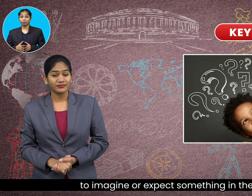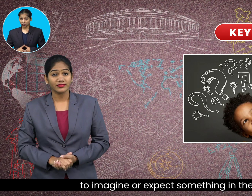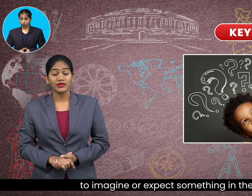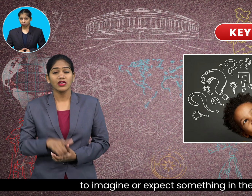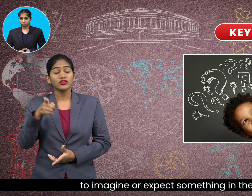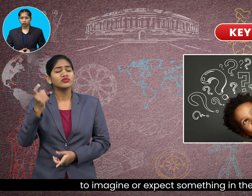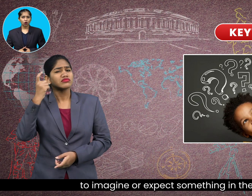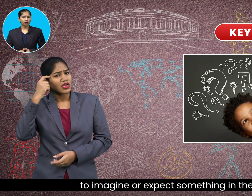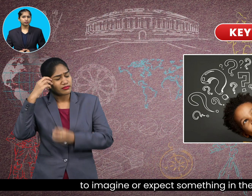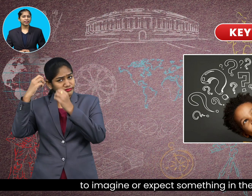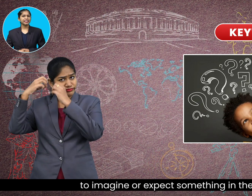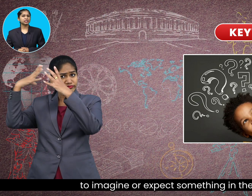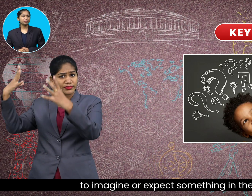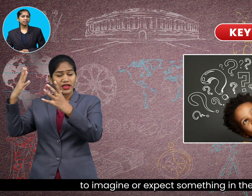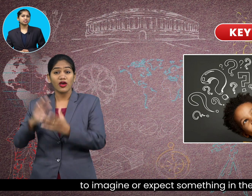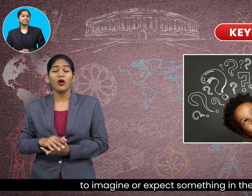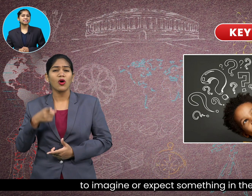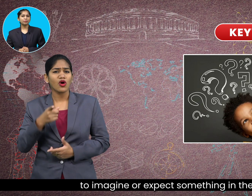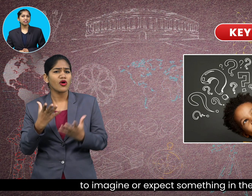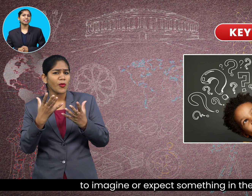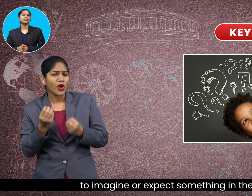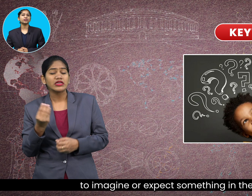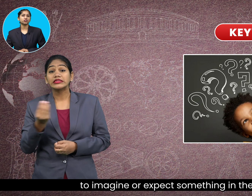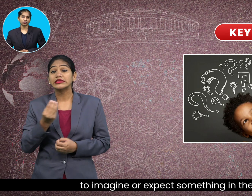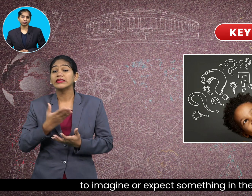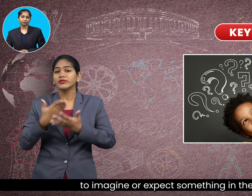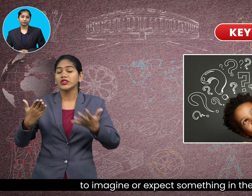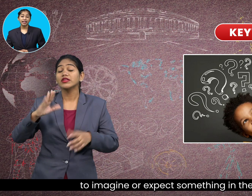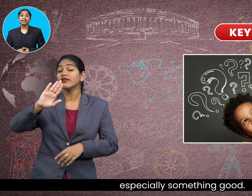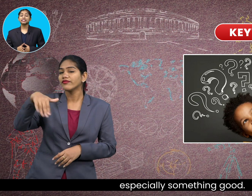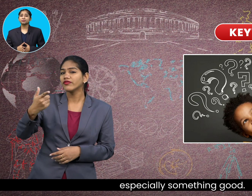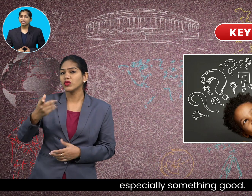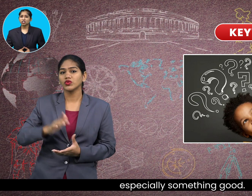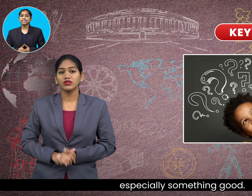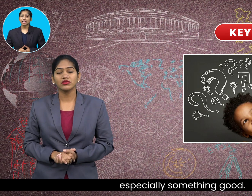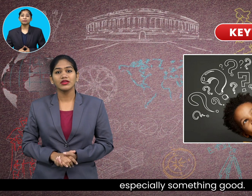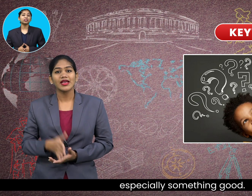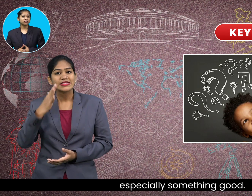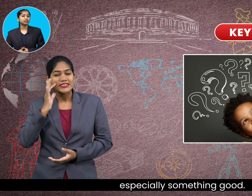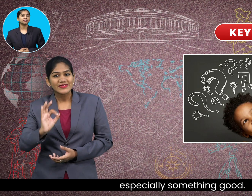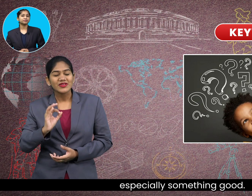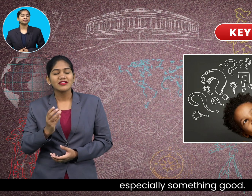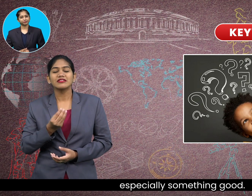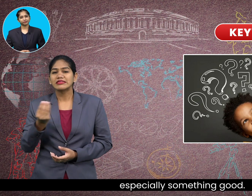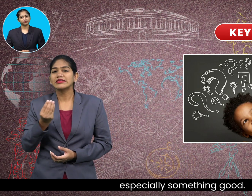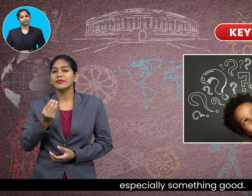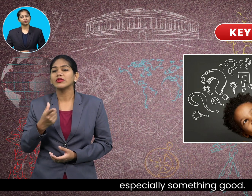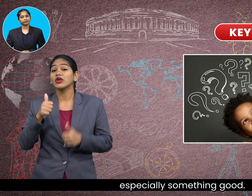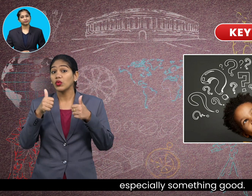To imagine or expect something in the future, especially something good.